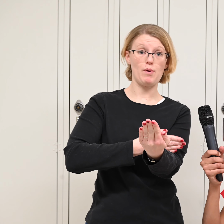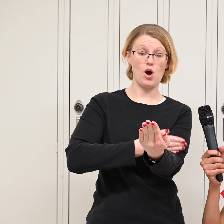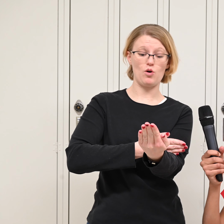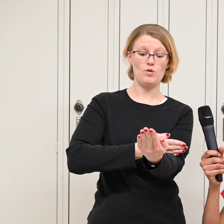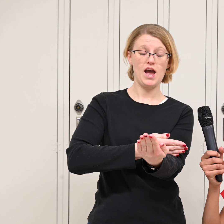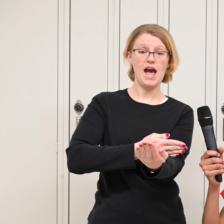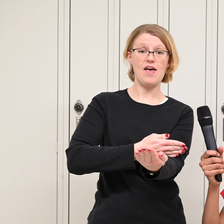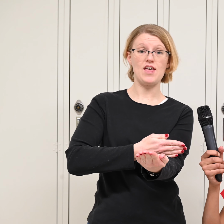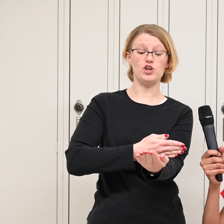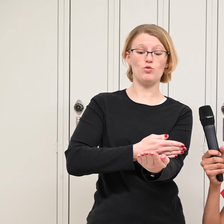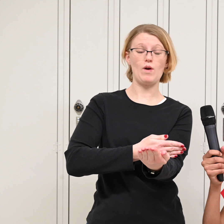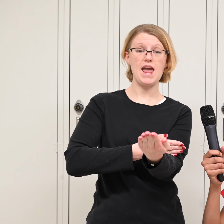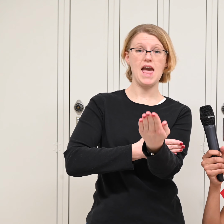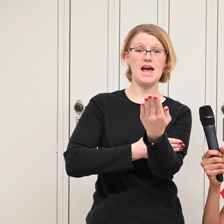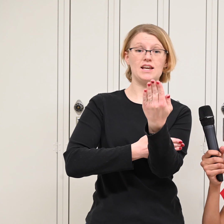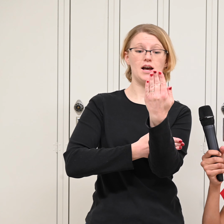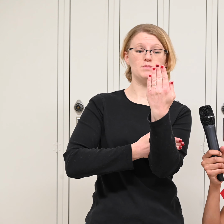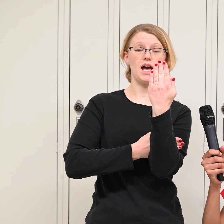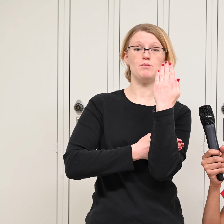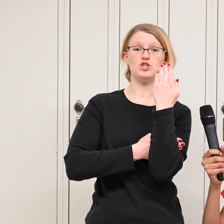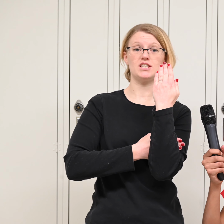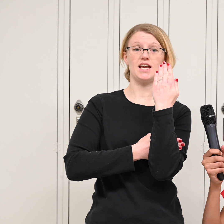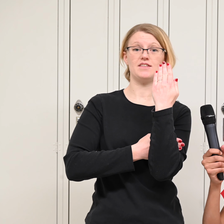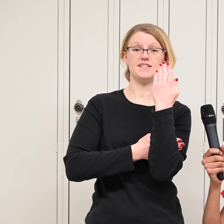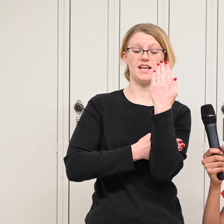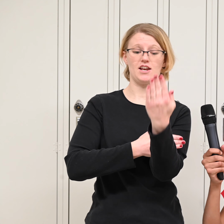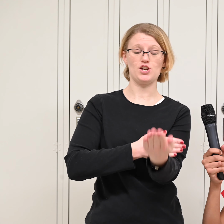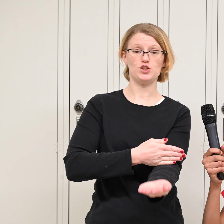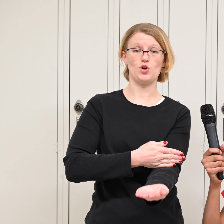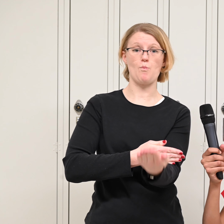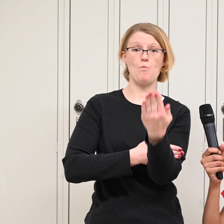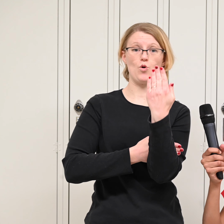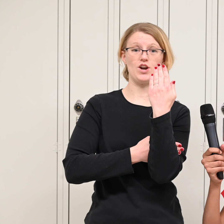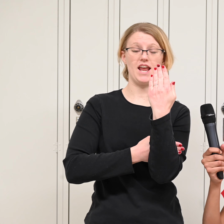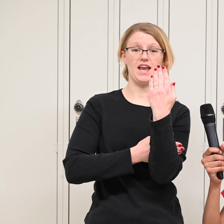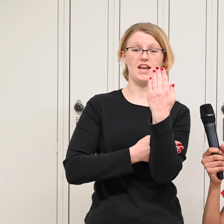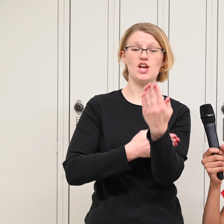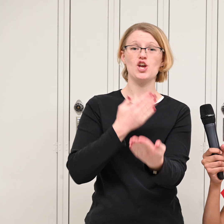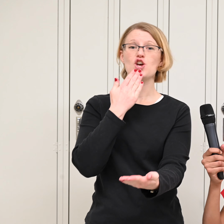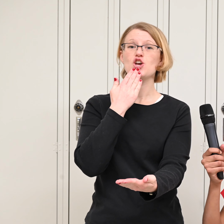elbow, and then your right hand comes up just like the sun. So morning.